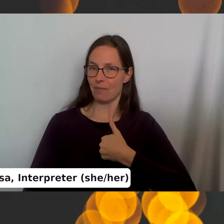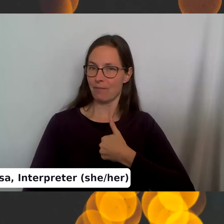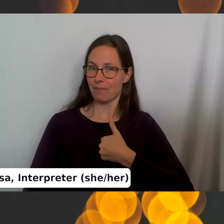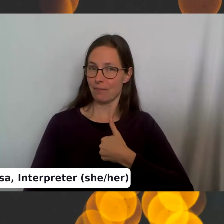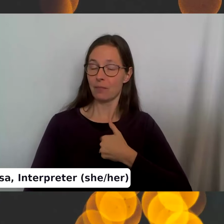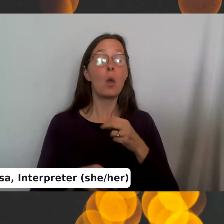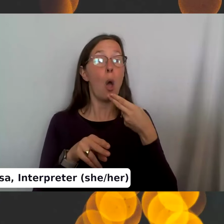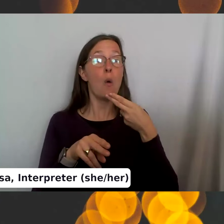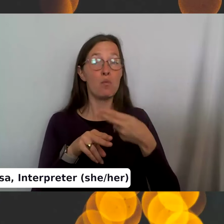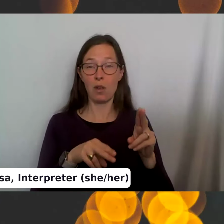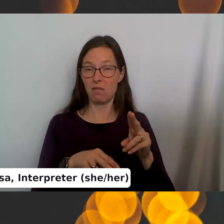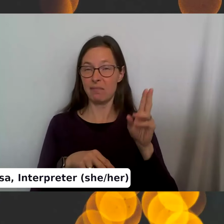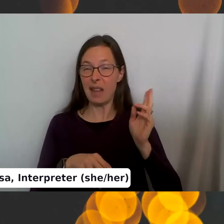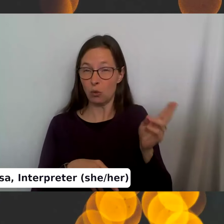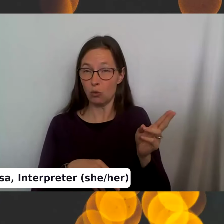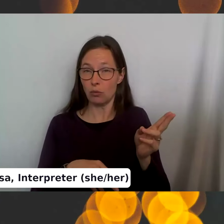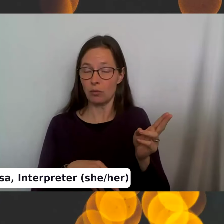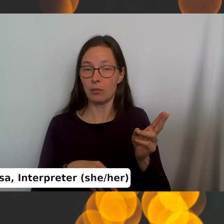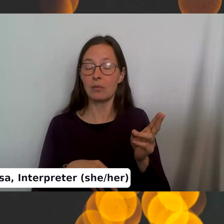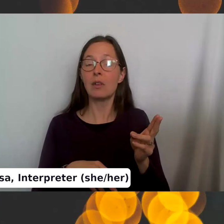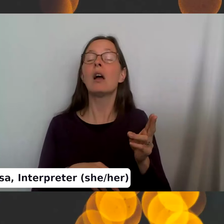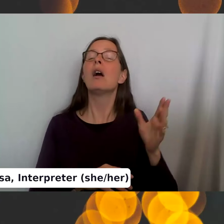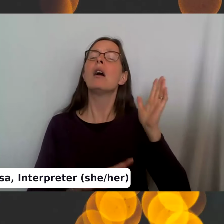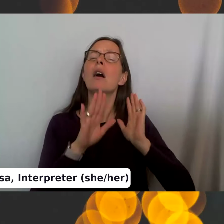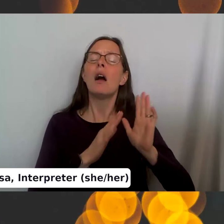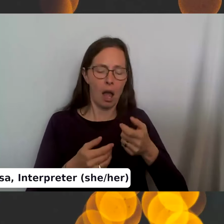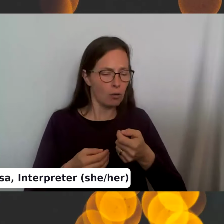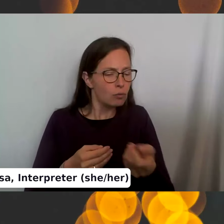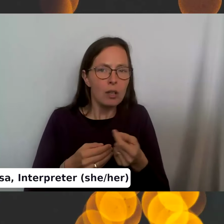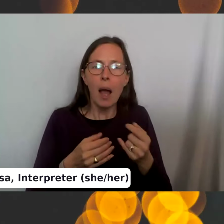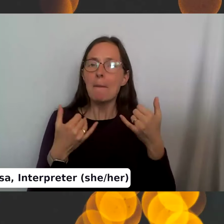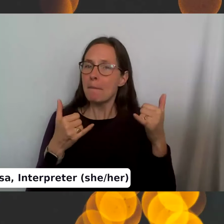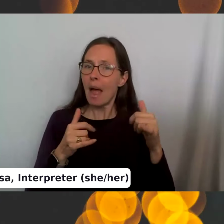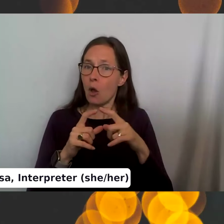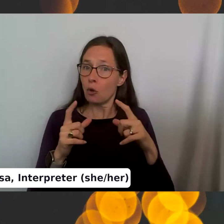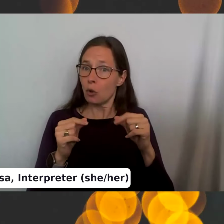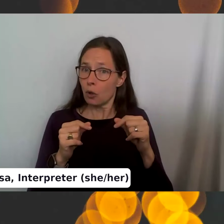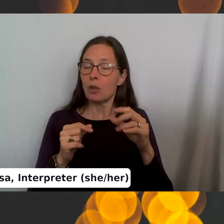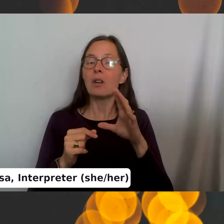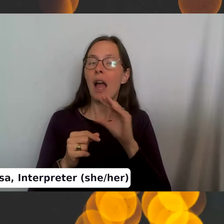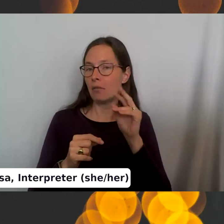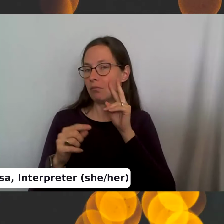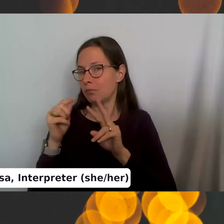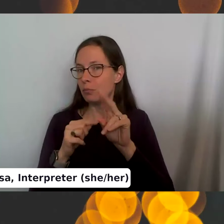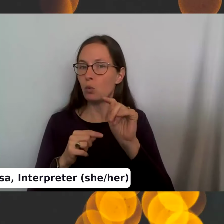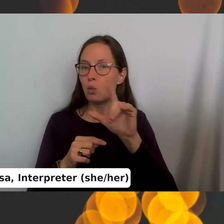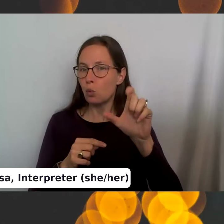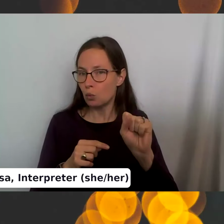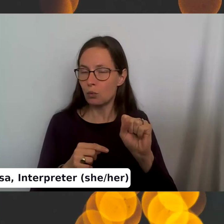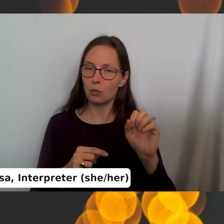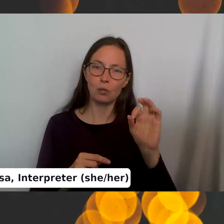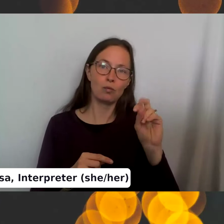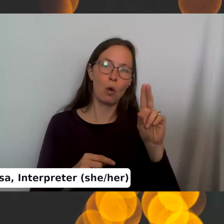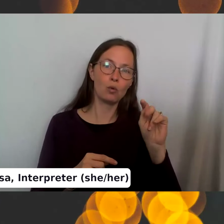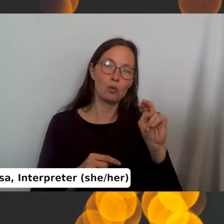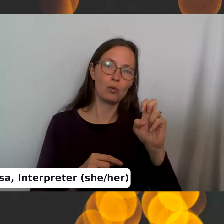tarot history, I'll just say, playing cards and divination tools, fortune telling tools,